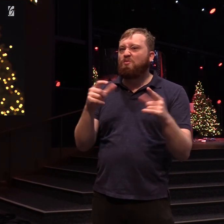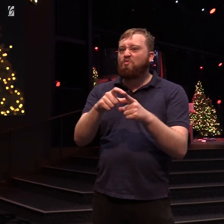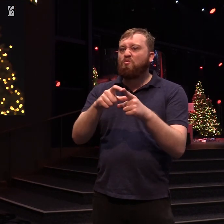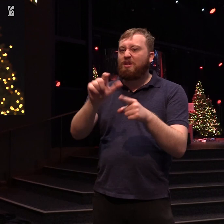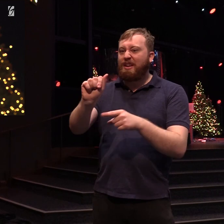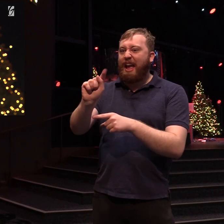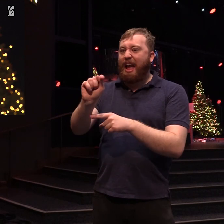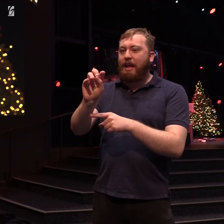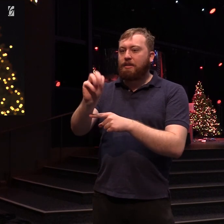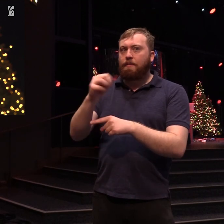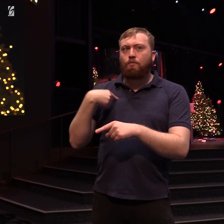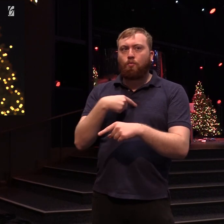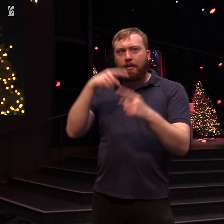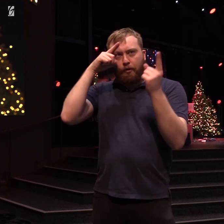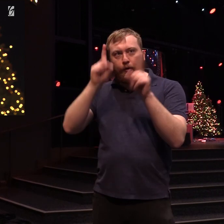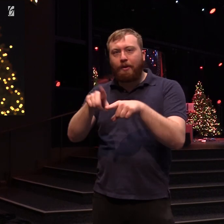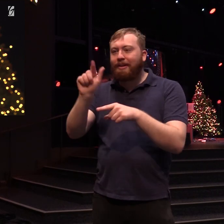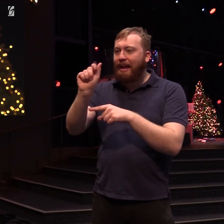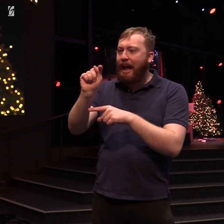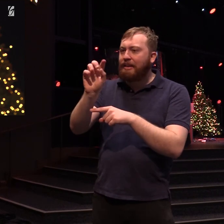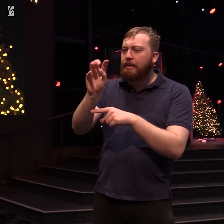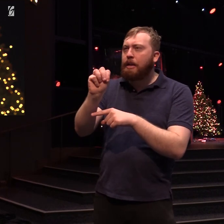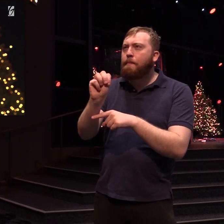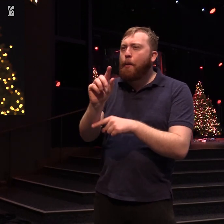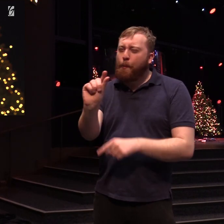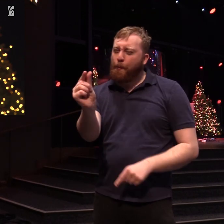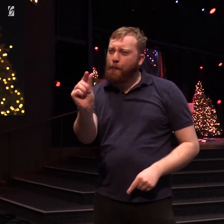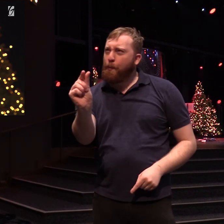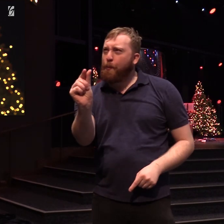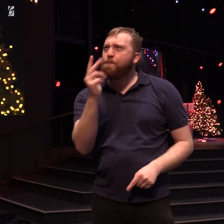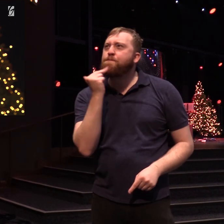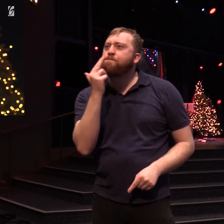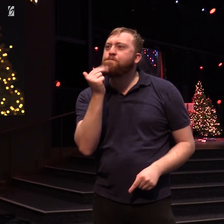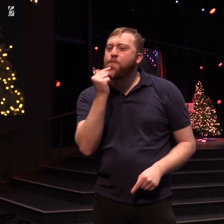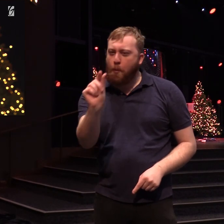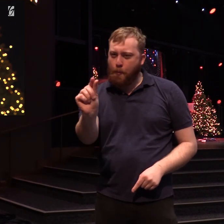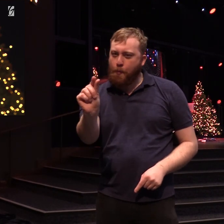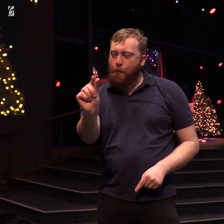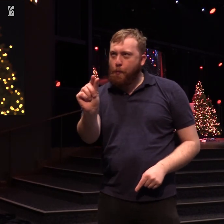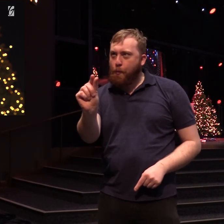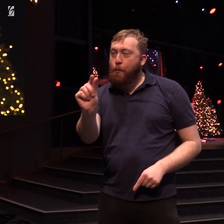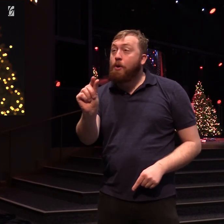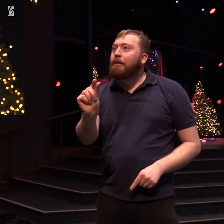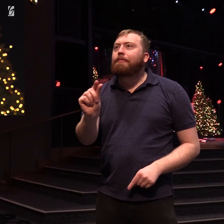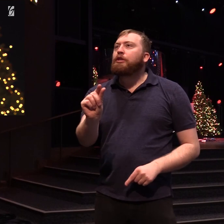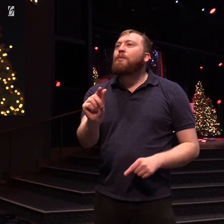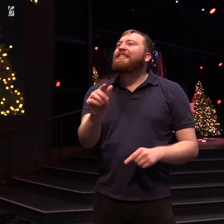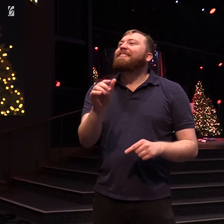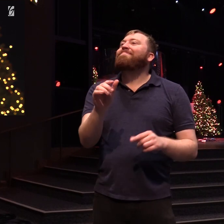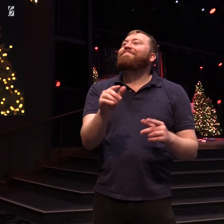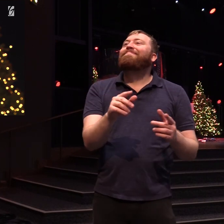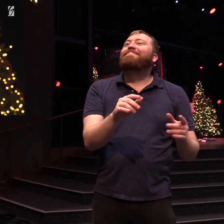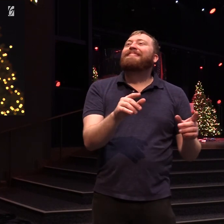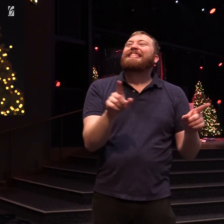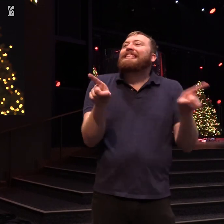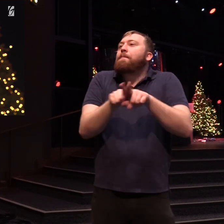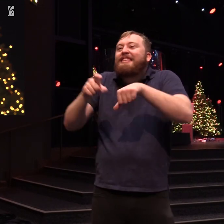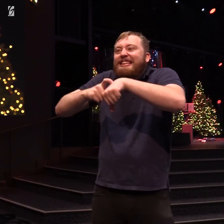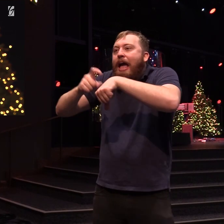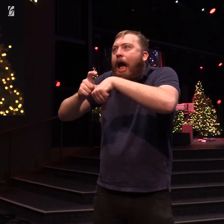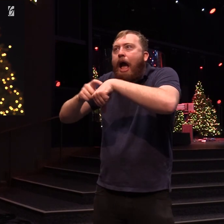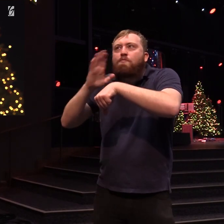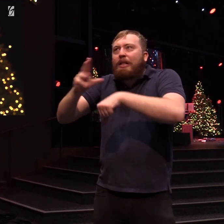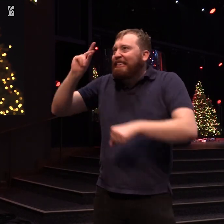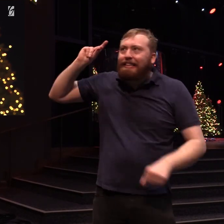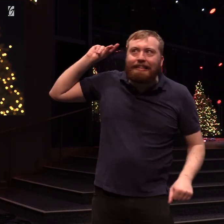is small, that moment will be quick. It will happen without warning